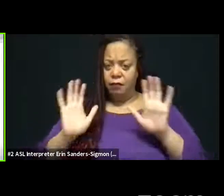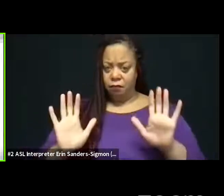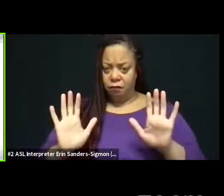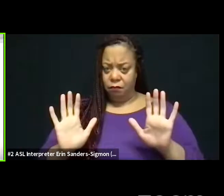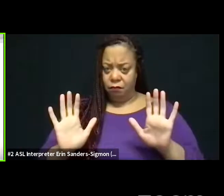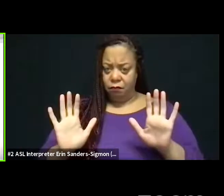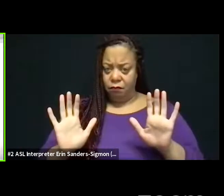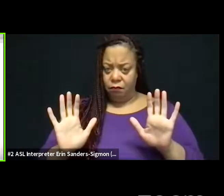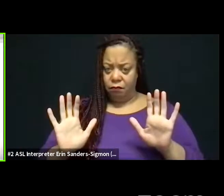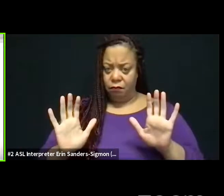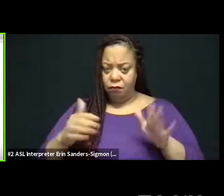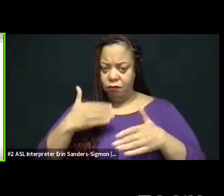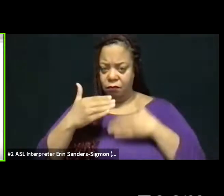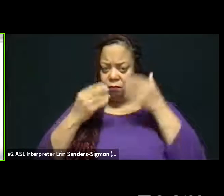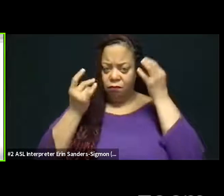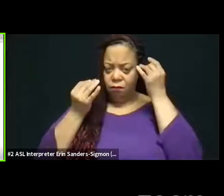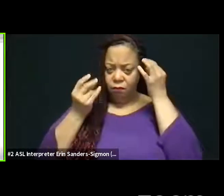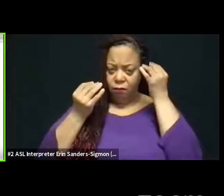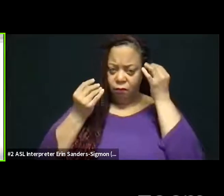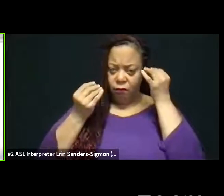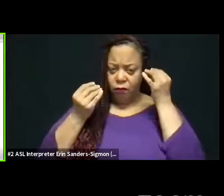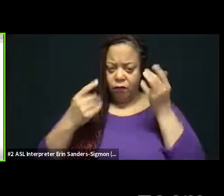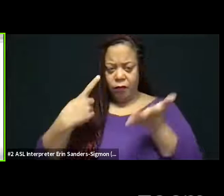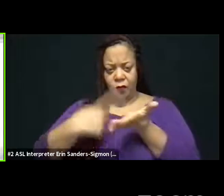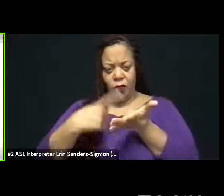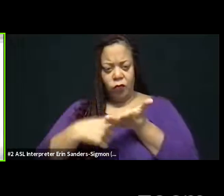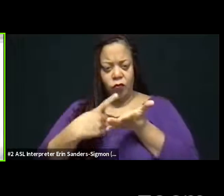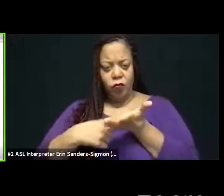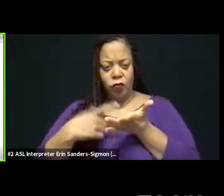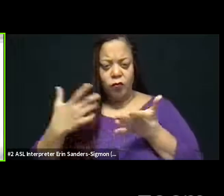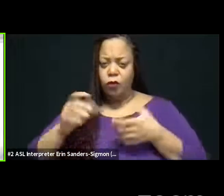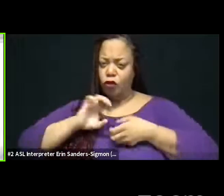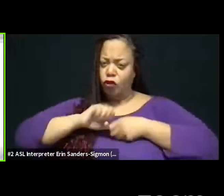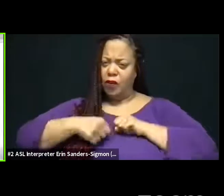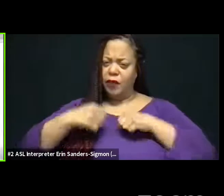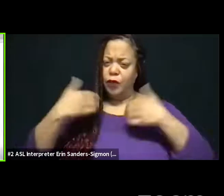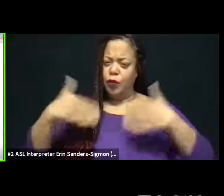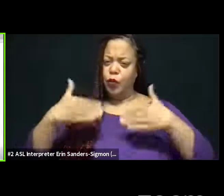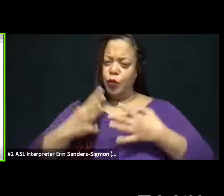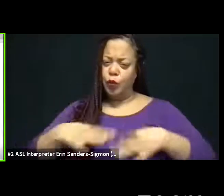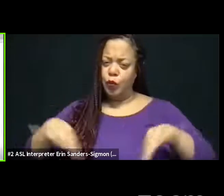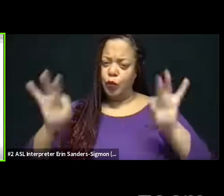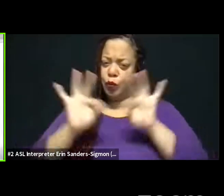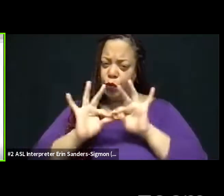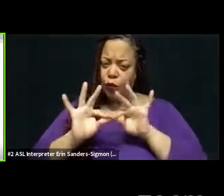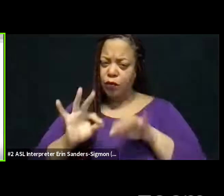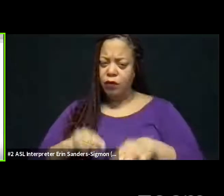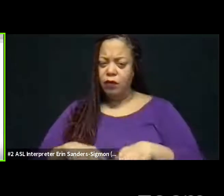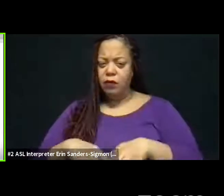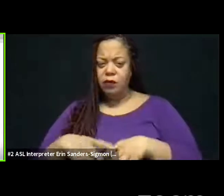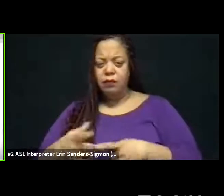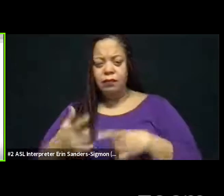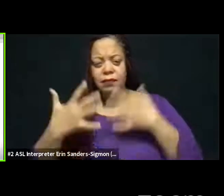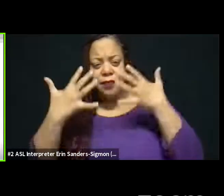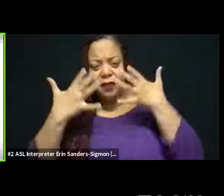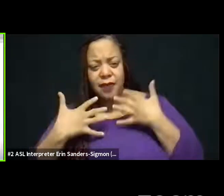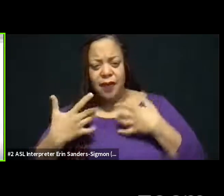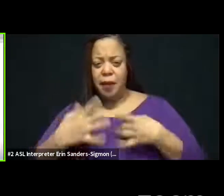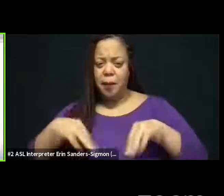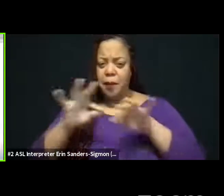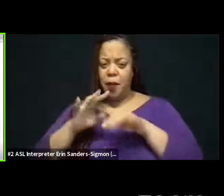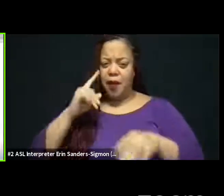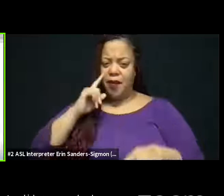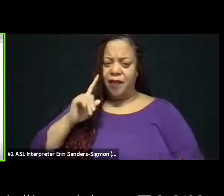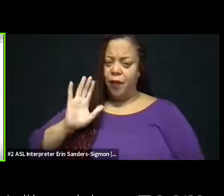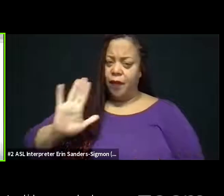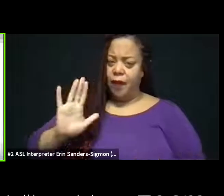how grief and, you know, the tears that we shed nourish life, right? That is a necessary process that sustains us.